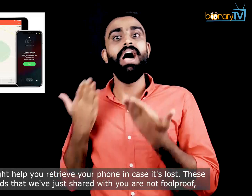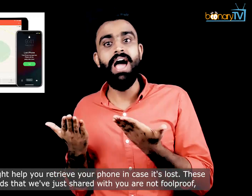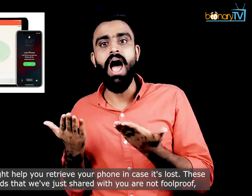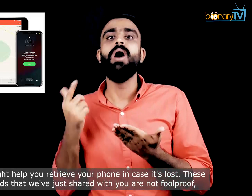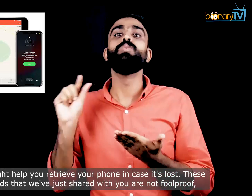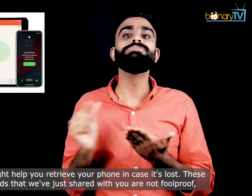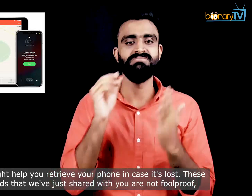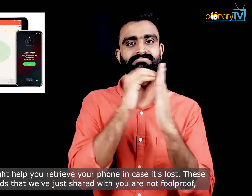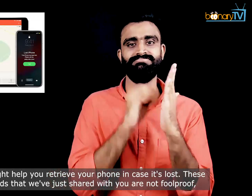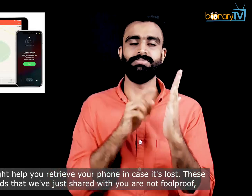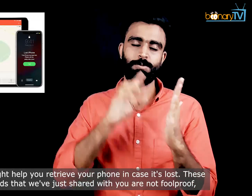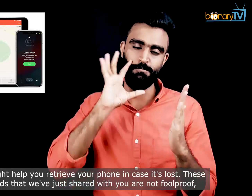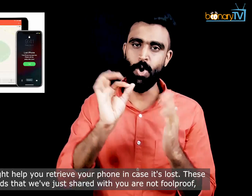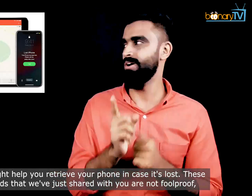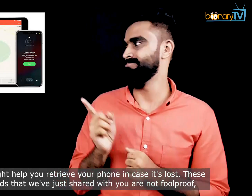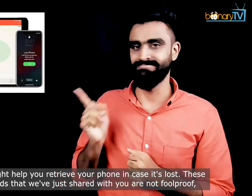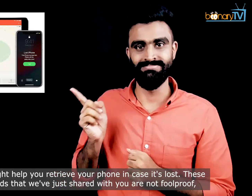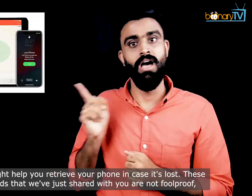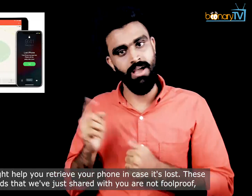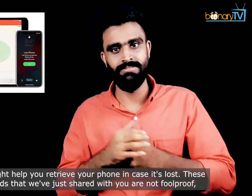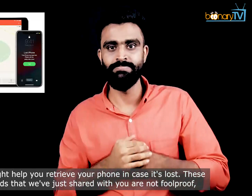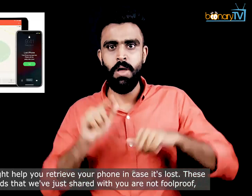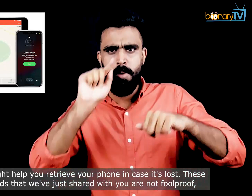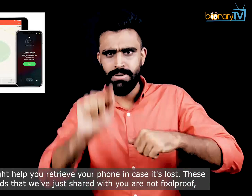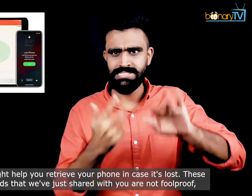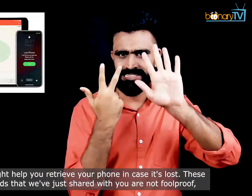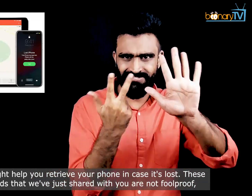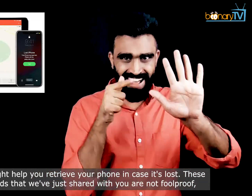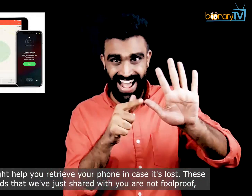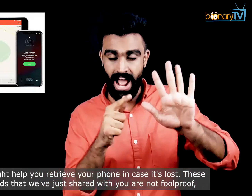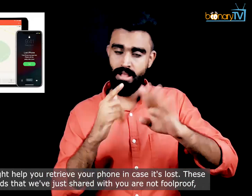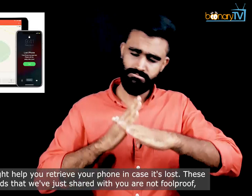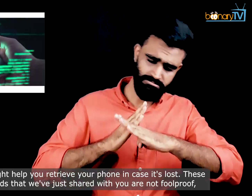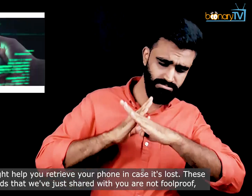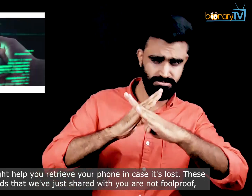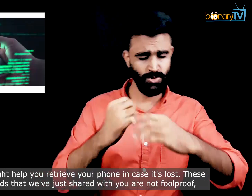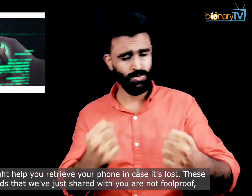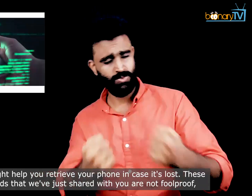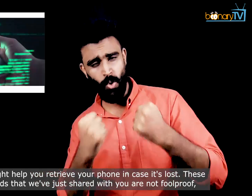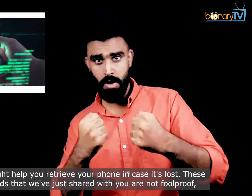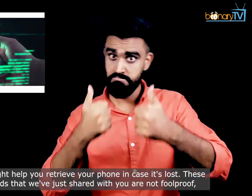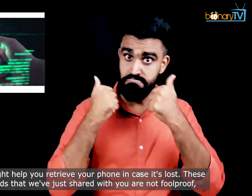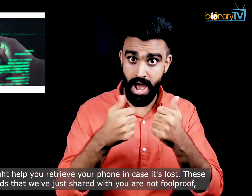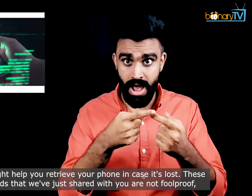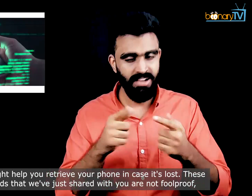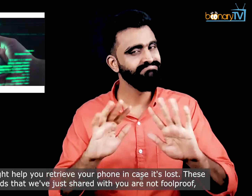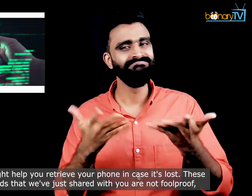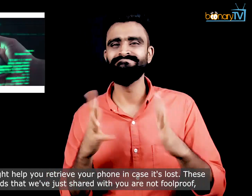it's lost. These methods that we've just shared with you are not foolproof, but